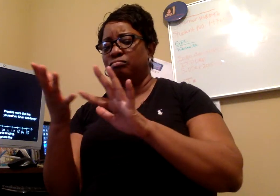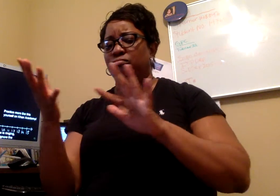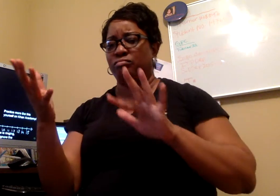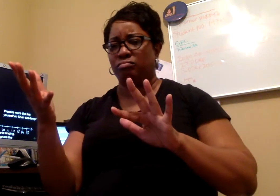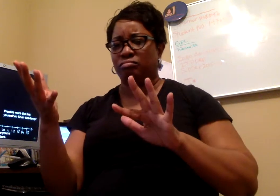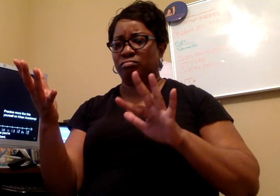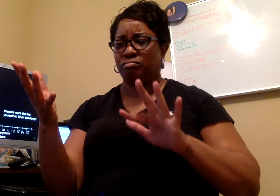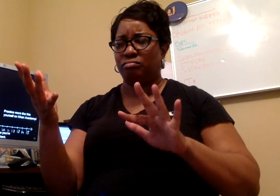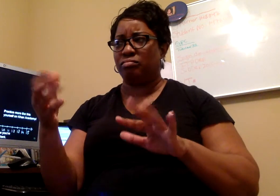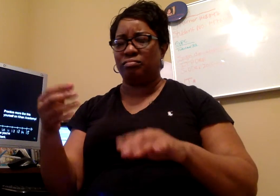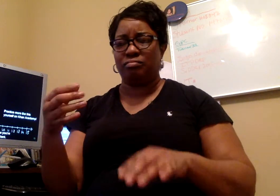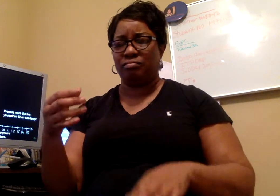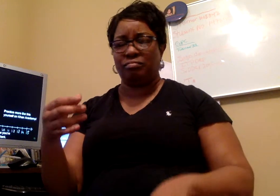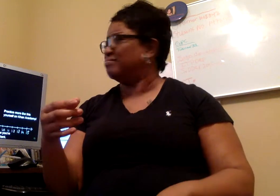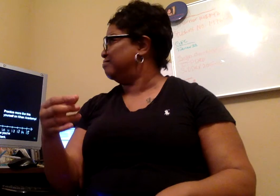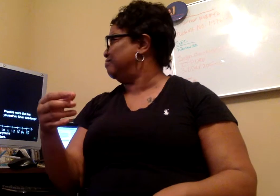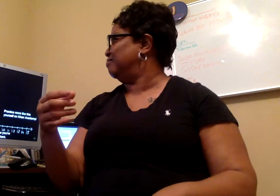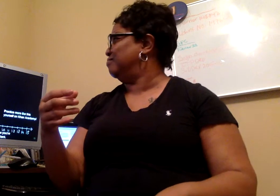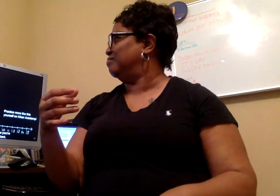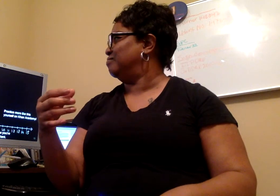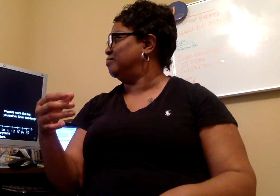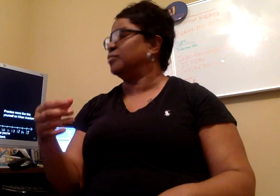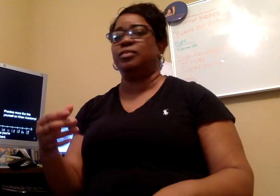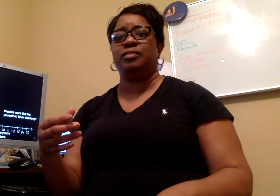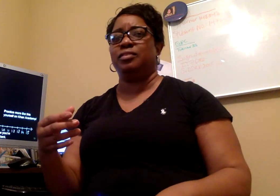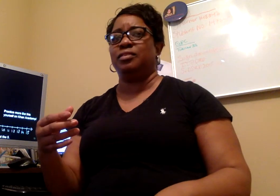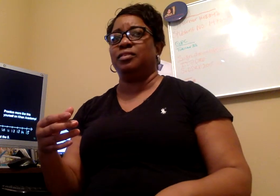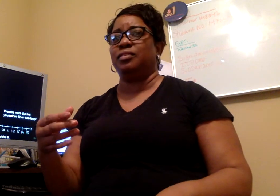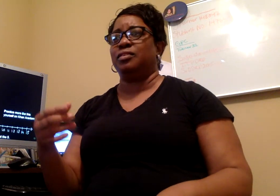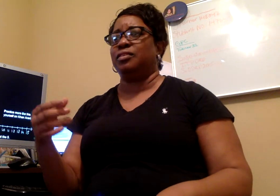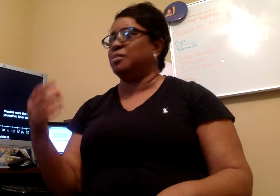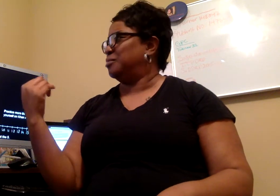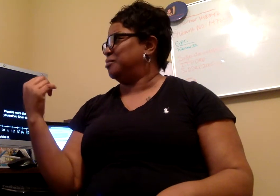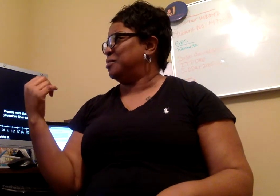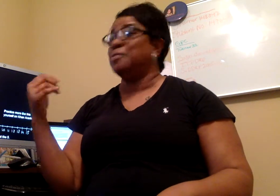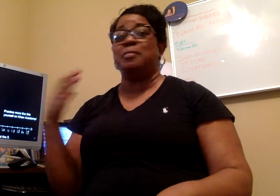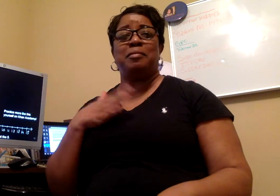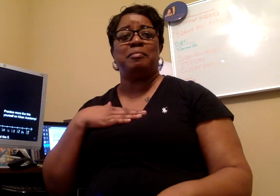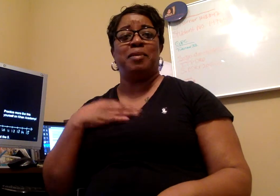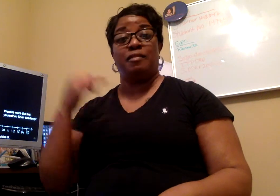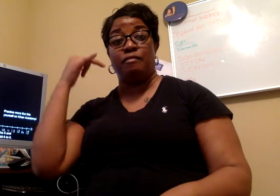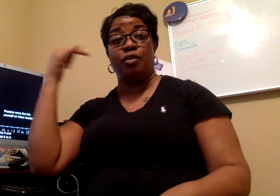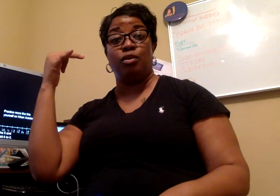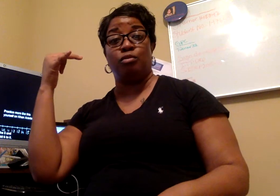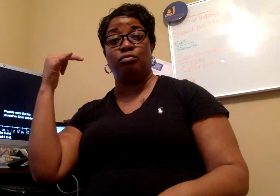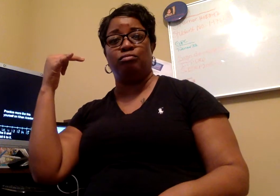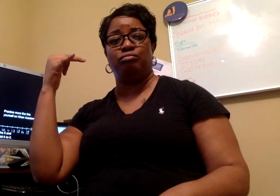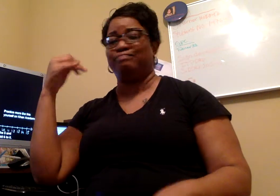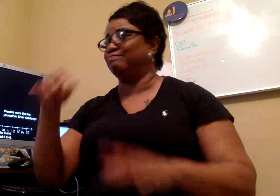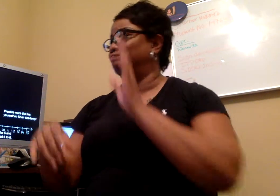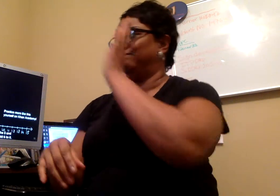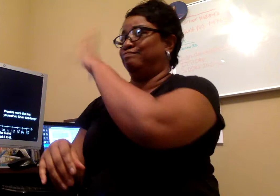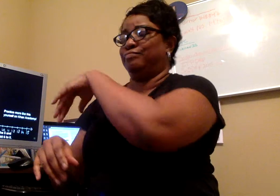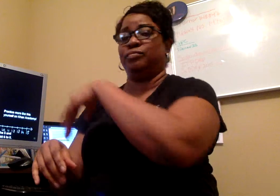but I'm going to ignore the phone because you're more important. So, okay, let's start at the 5. So we start at the